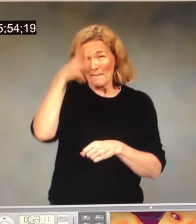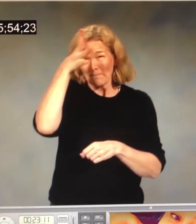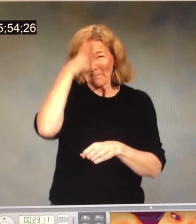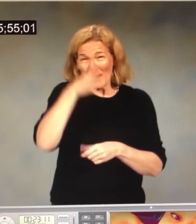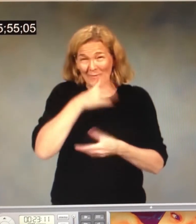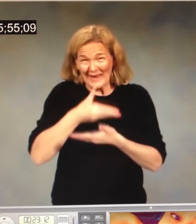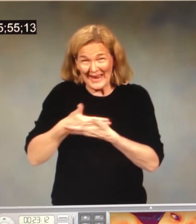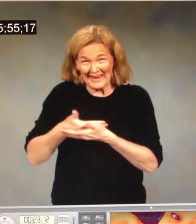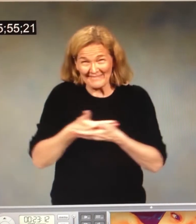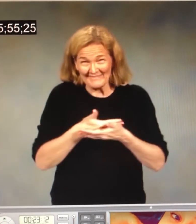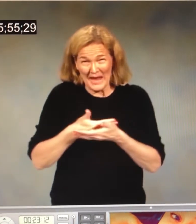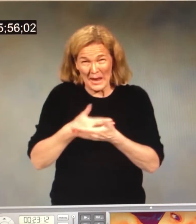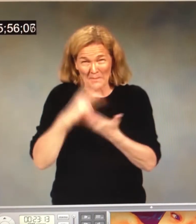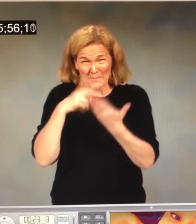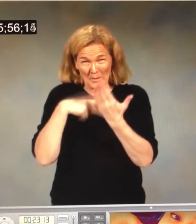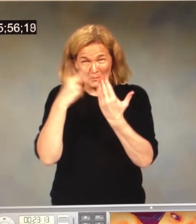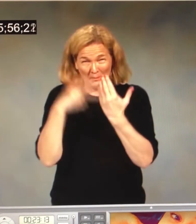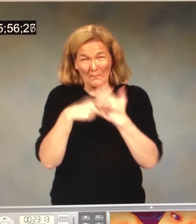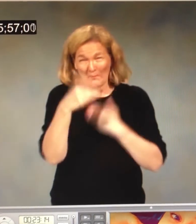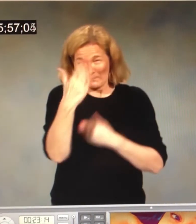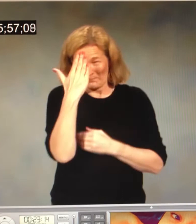moved into